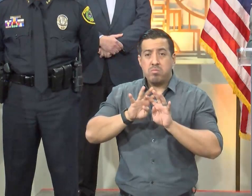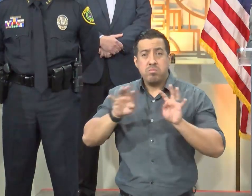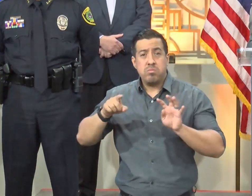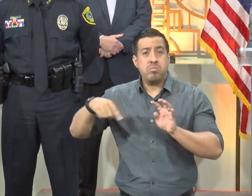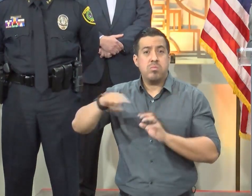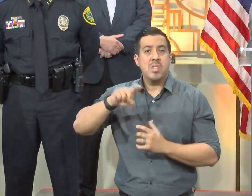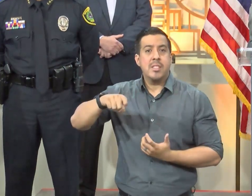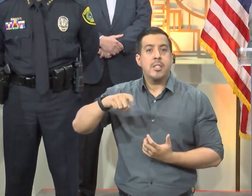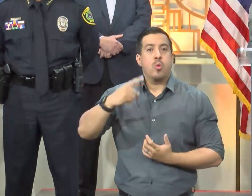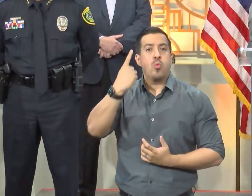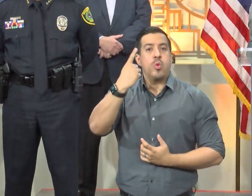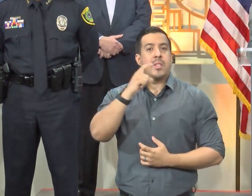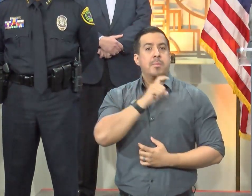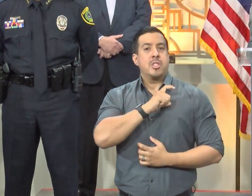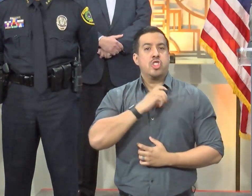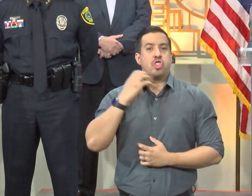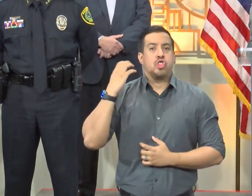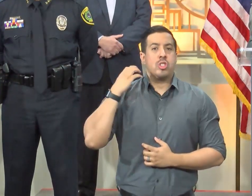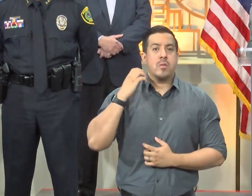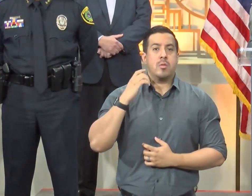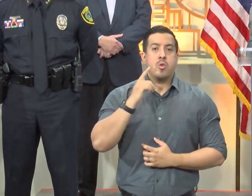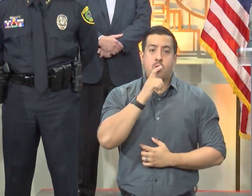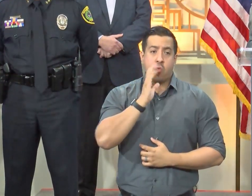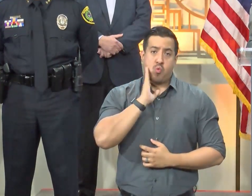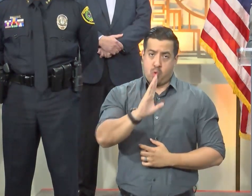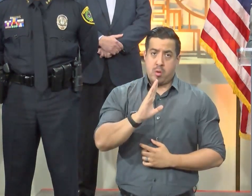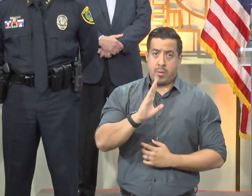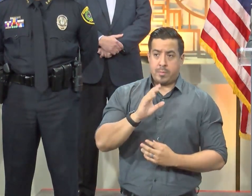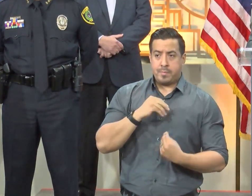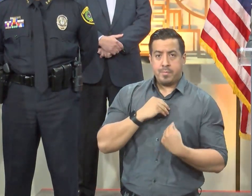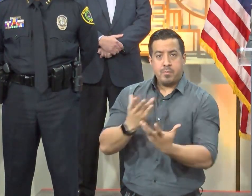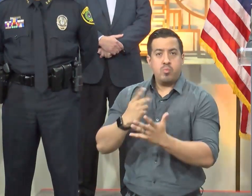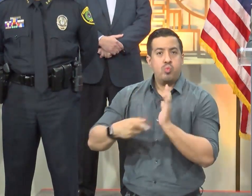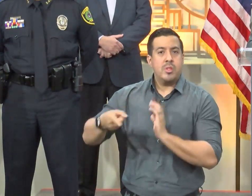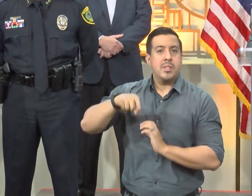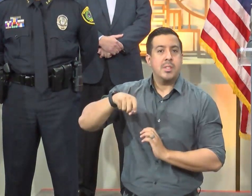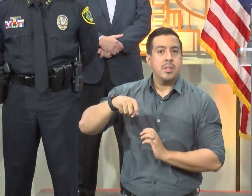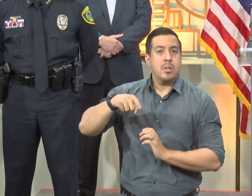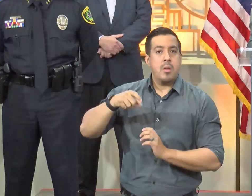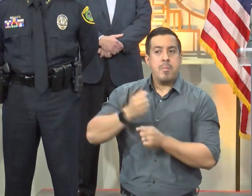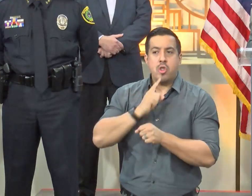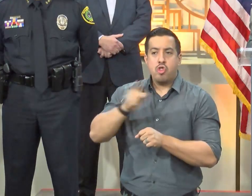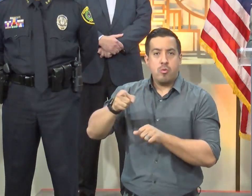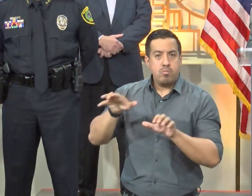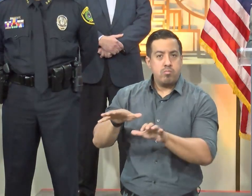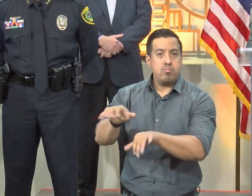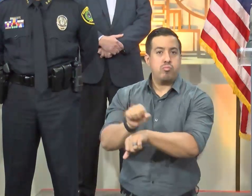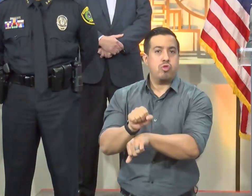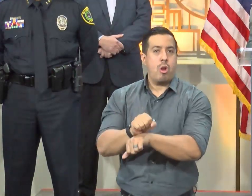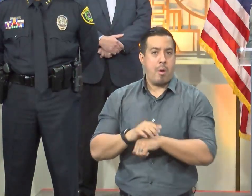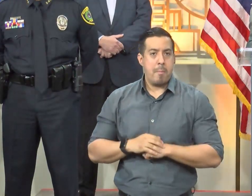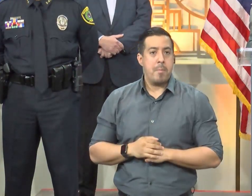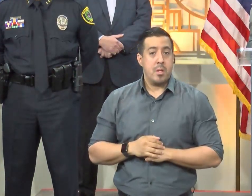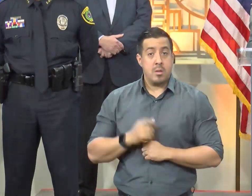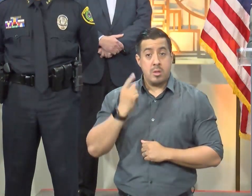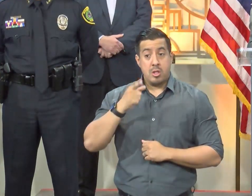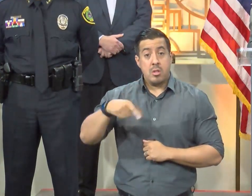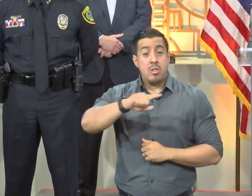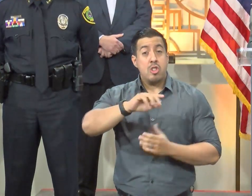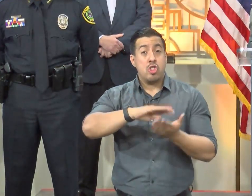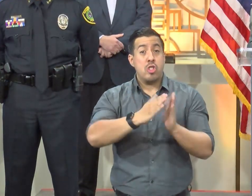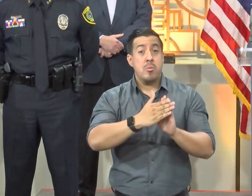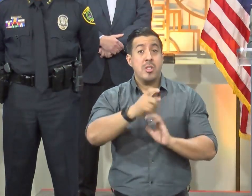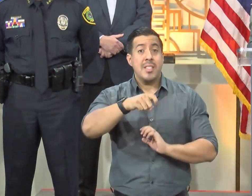deserve a police chief who will give them what they need to do their jobs. And the community deserves a